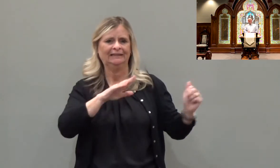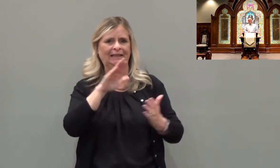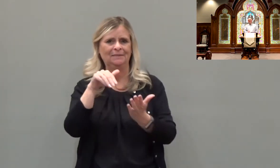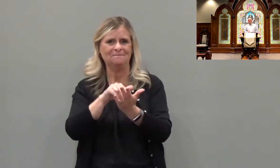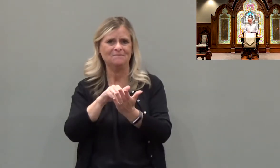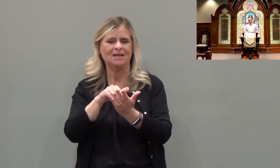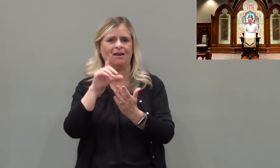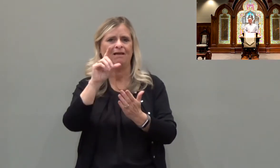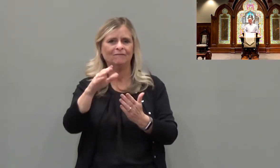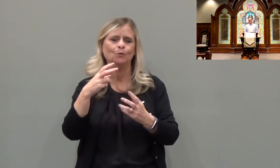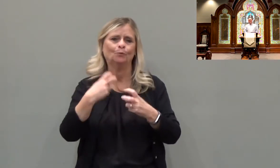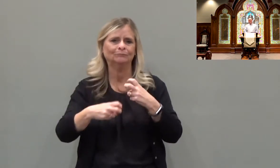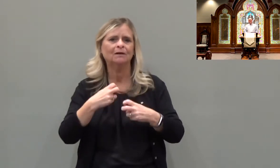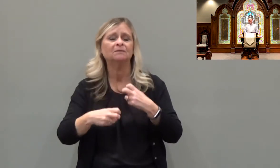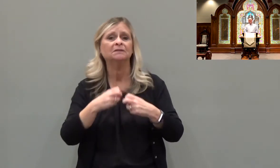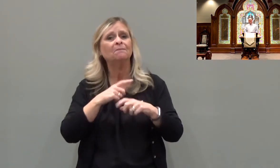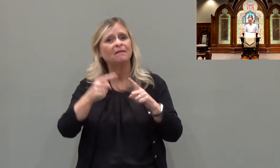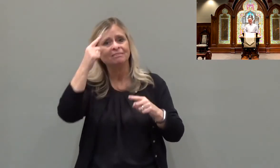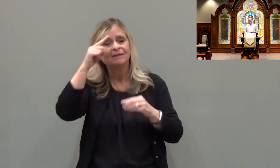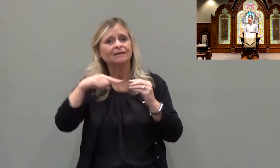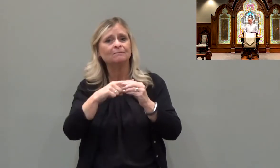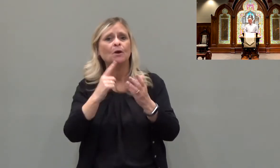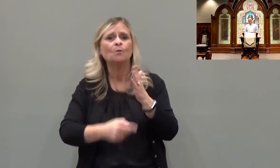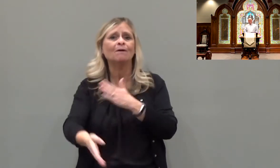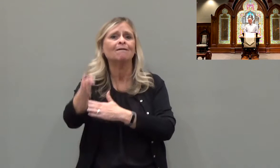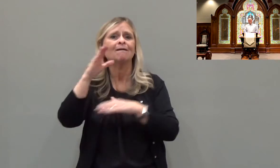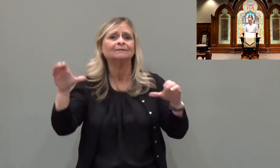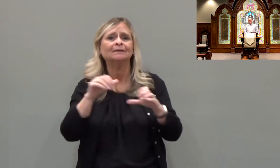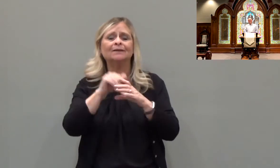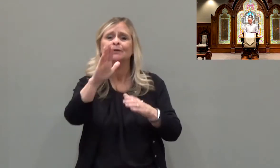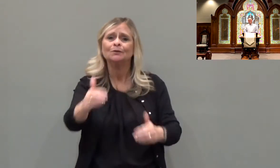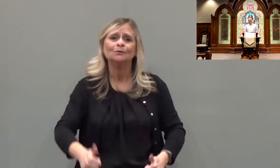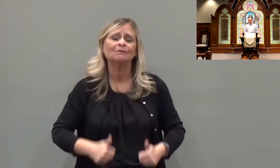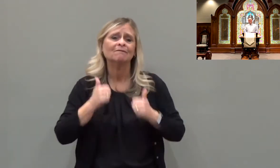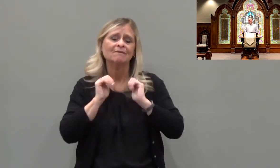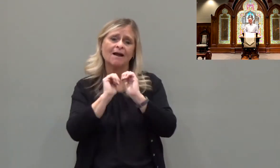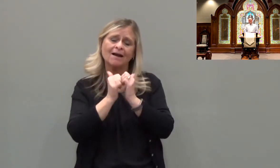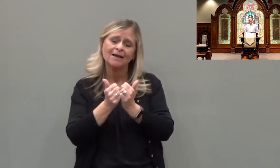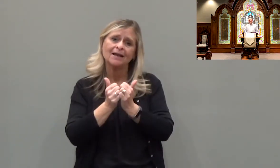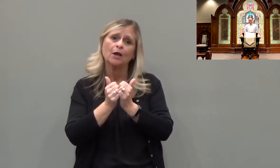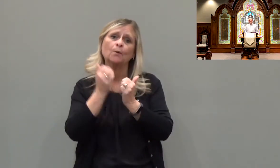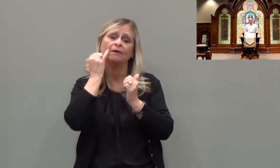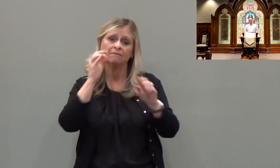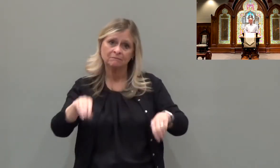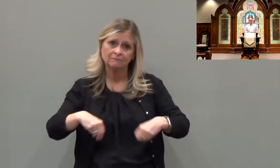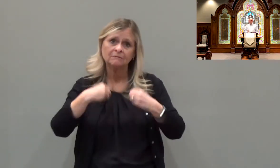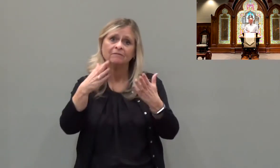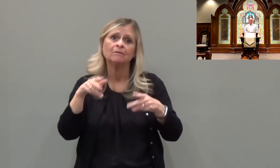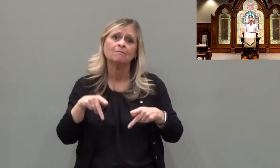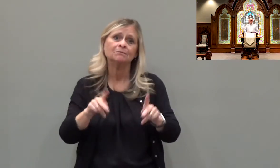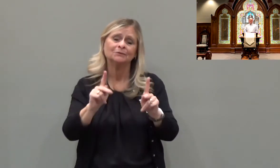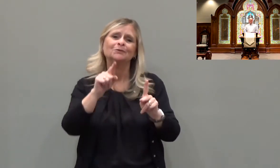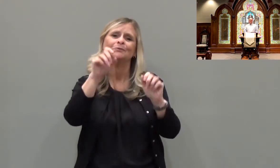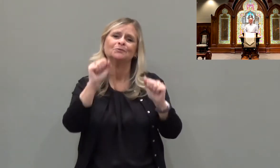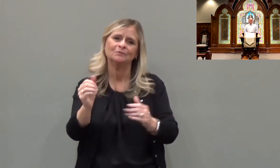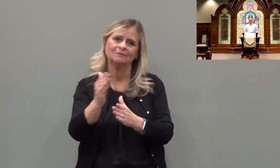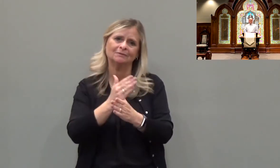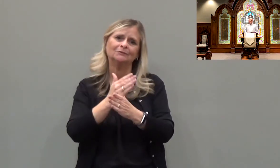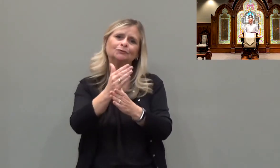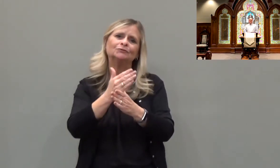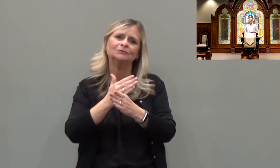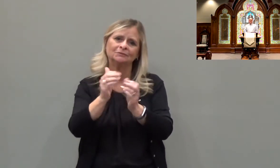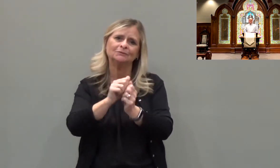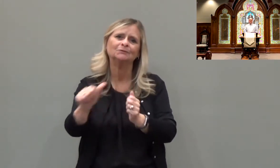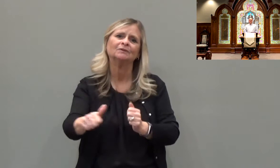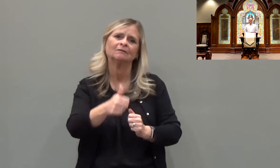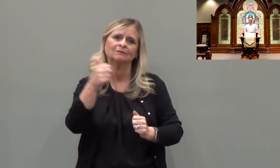has done in your life and how, when given the opportunity, you can share that